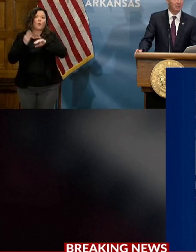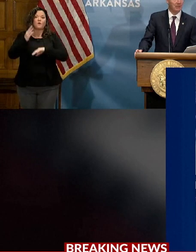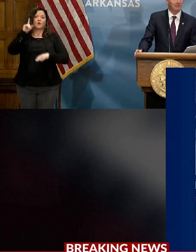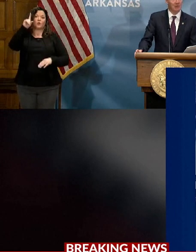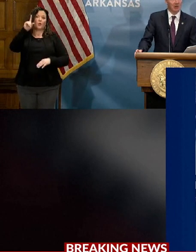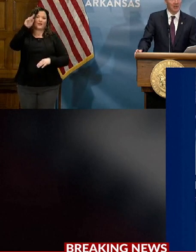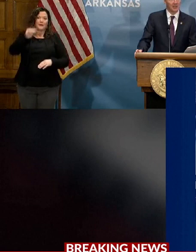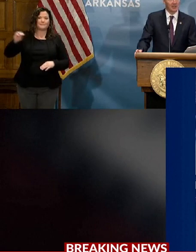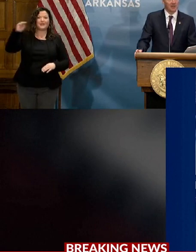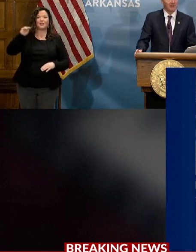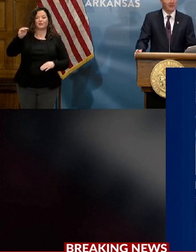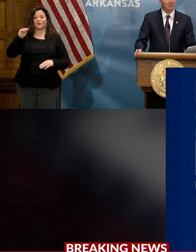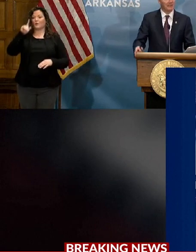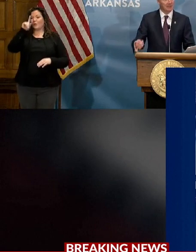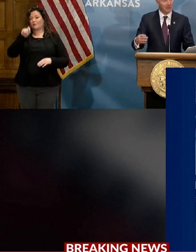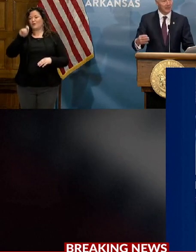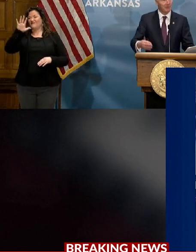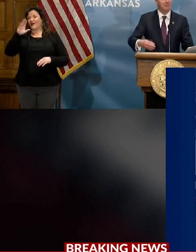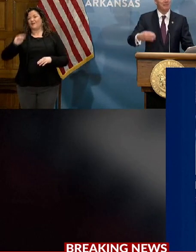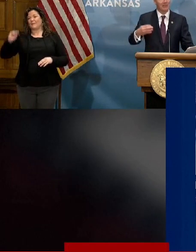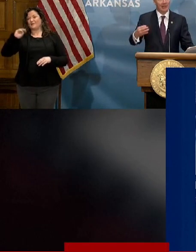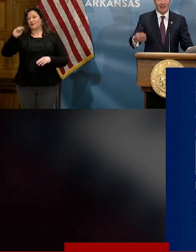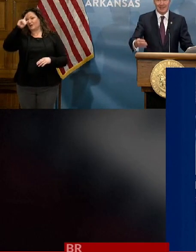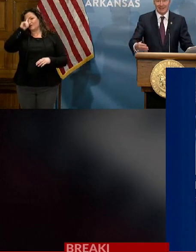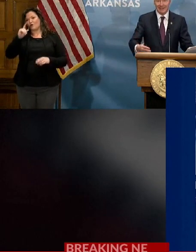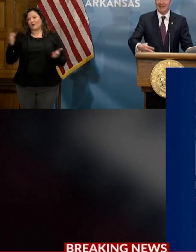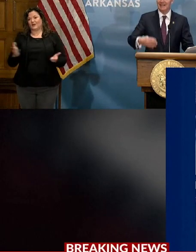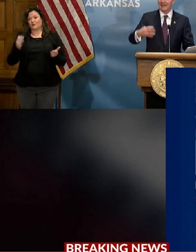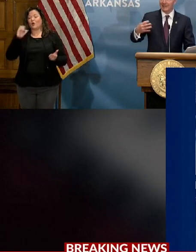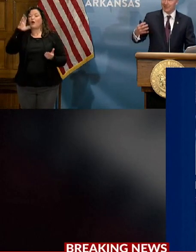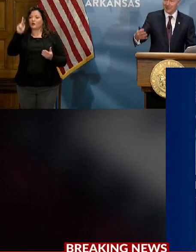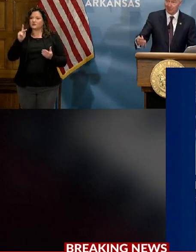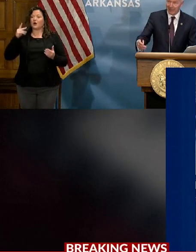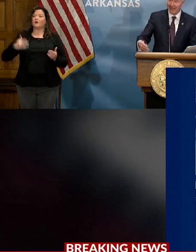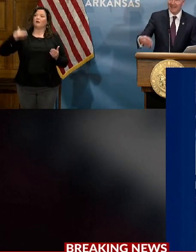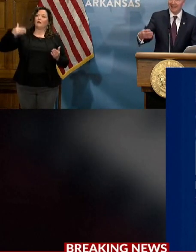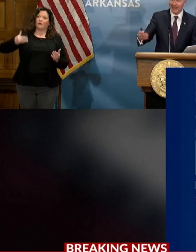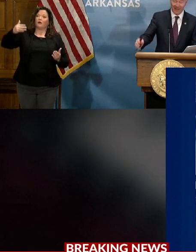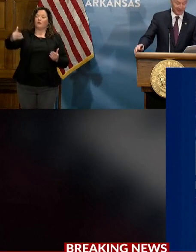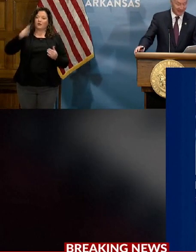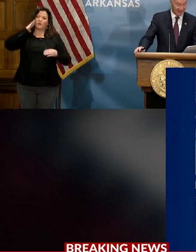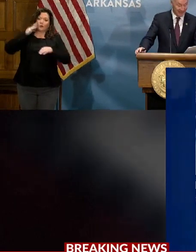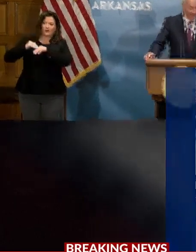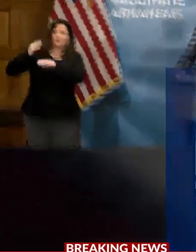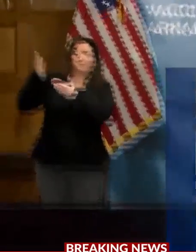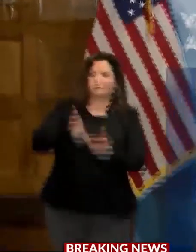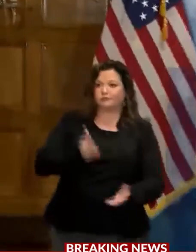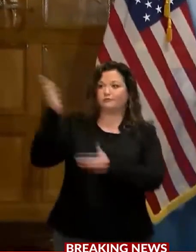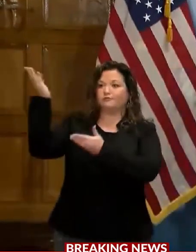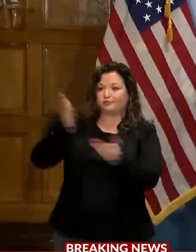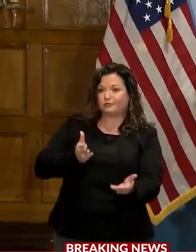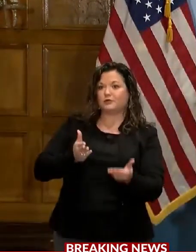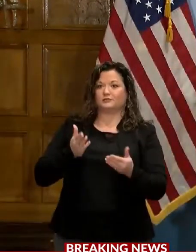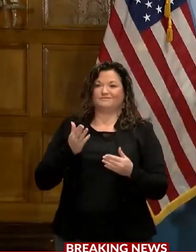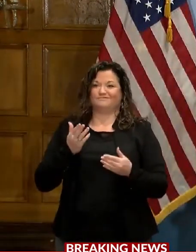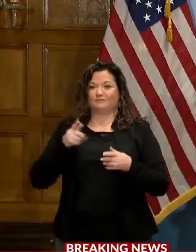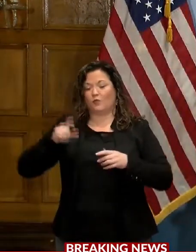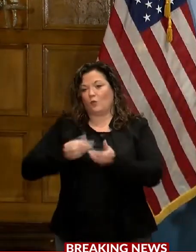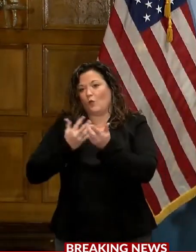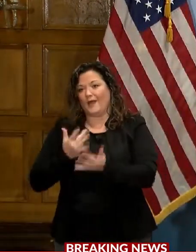1.5 million for Arkansas. They will be delivered periodically as the supply allows that to happen. We've